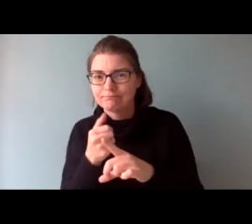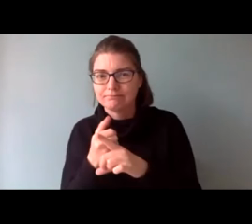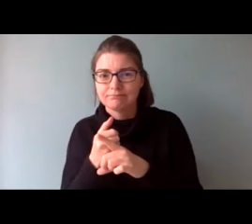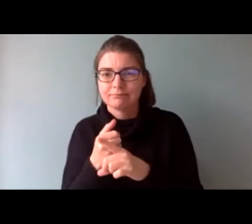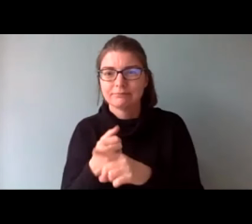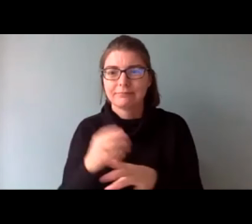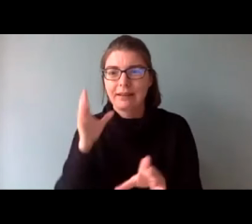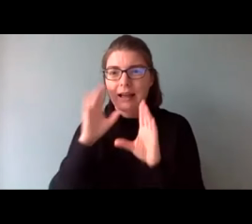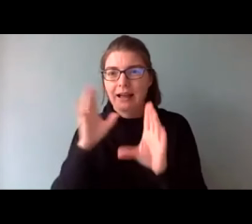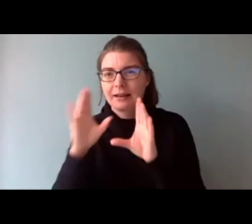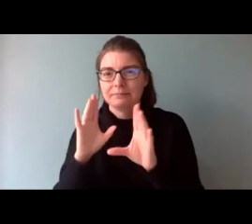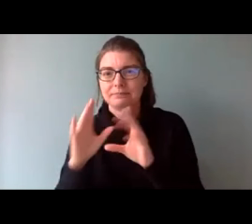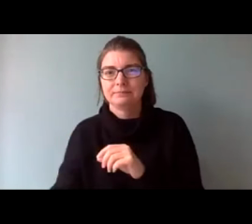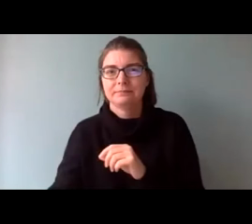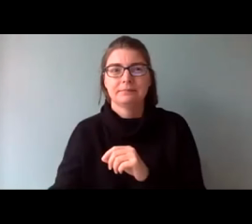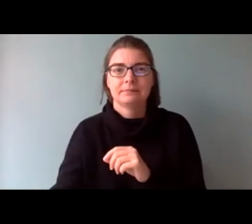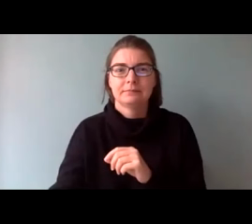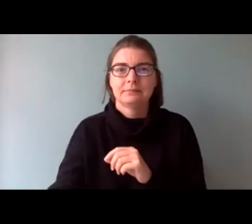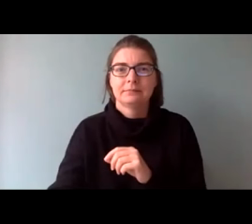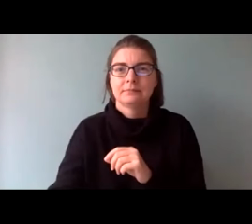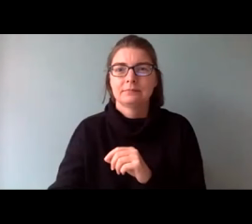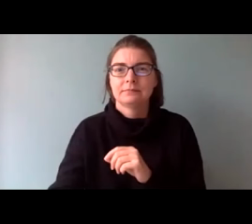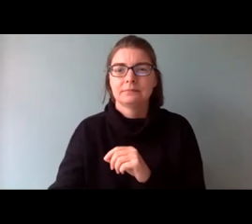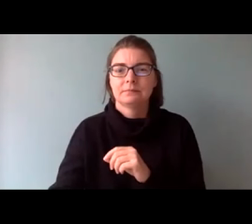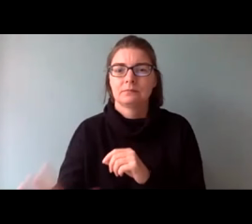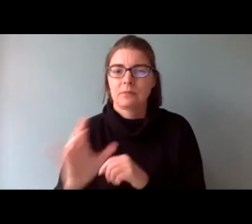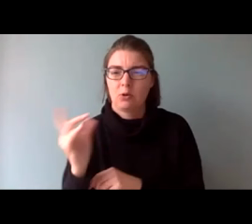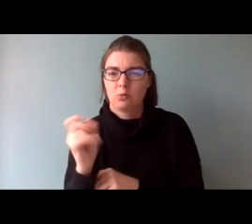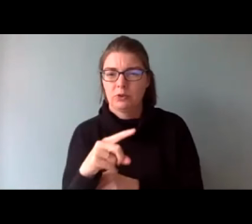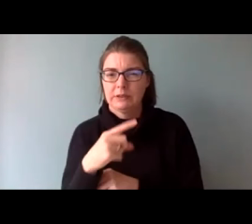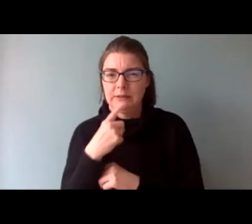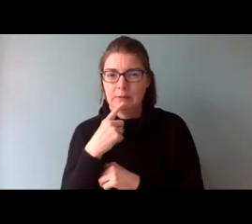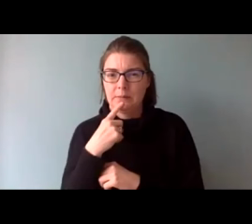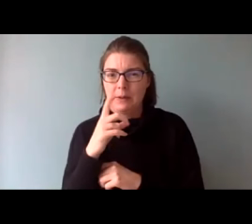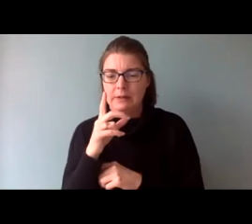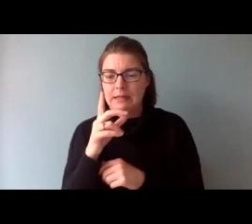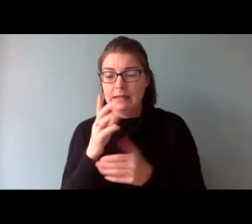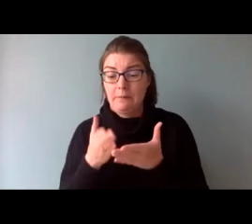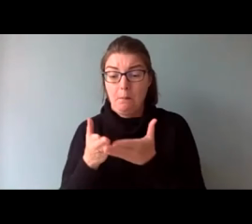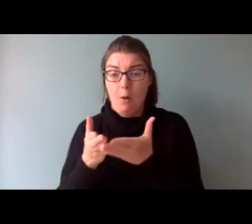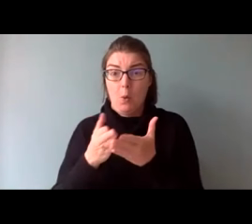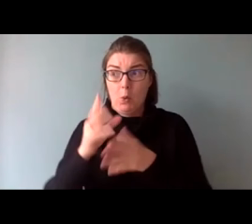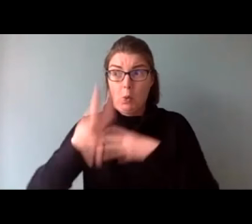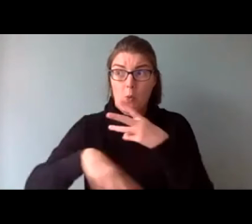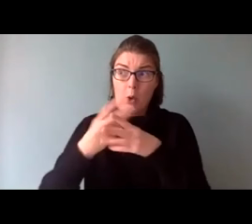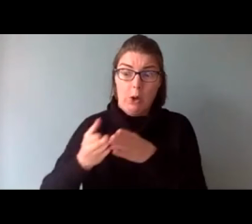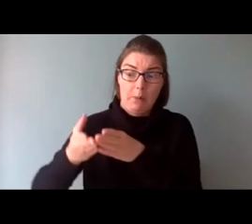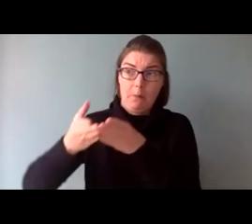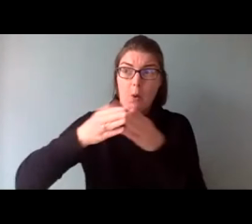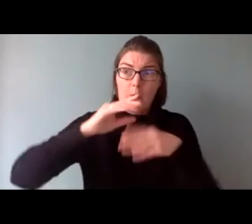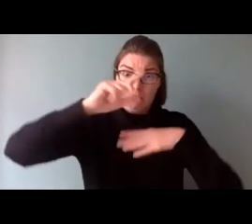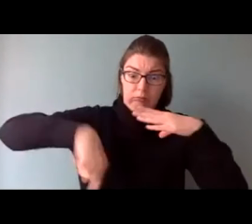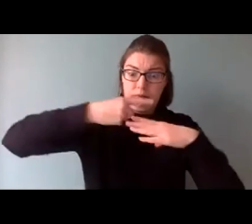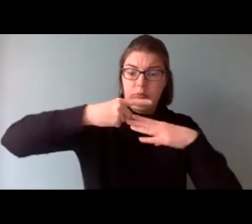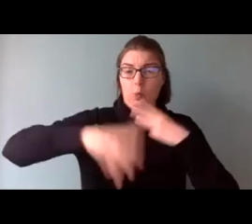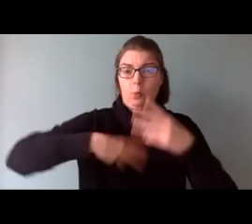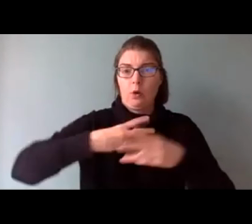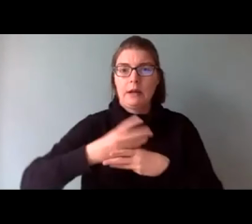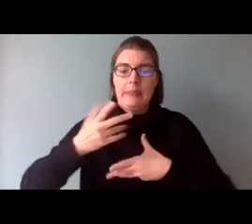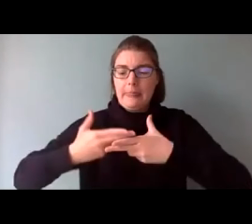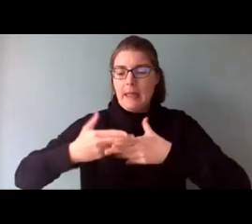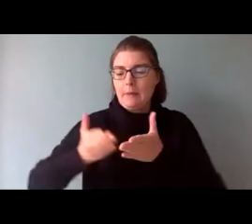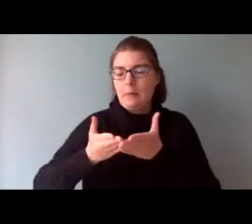Right. Hi there. Our question was, you're about to sail around the world. What's the name of your boat? We thought